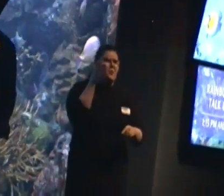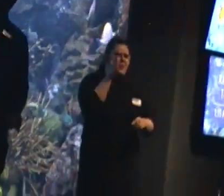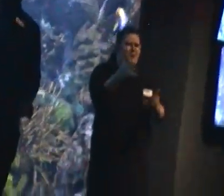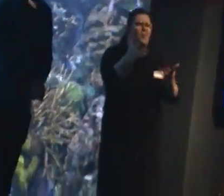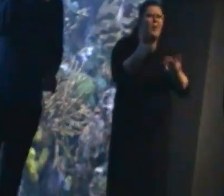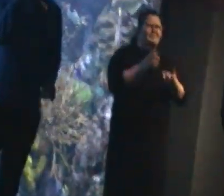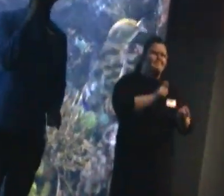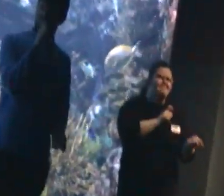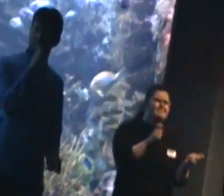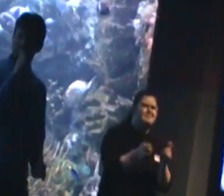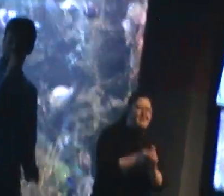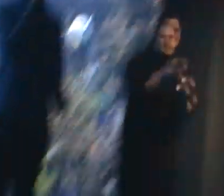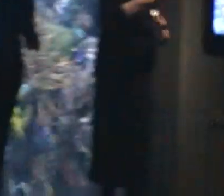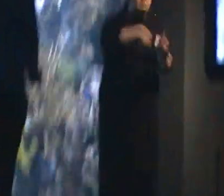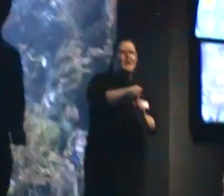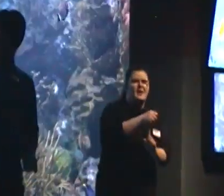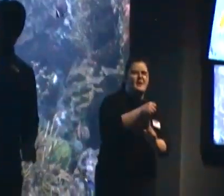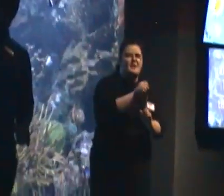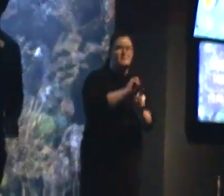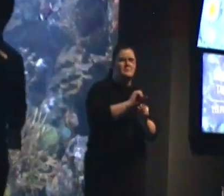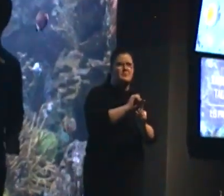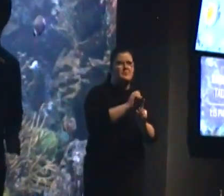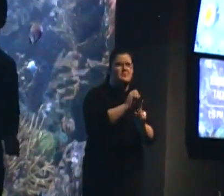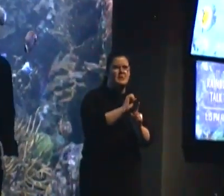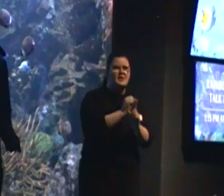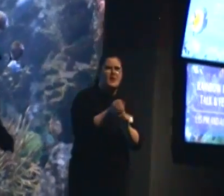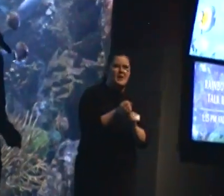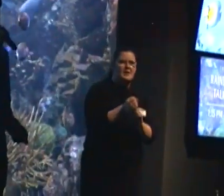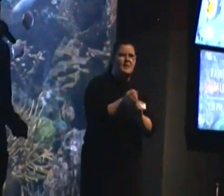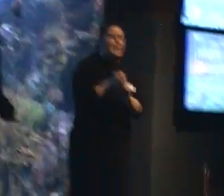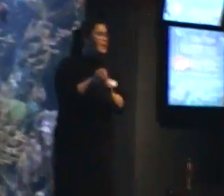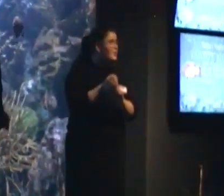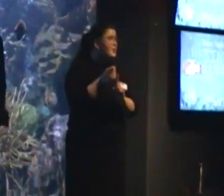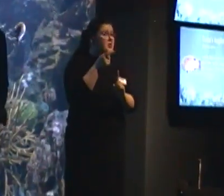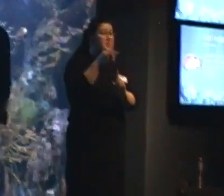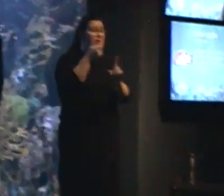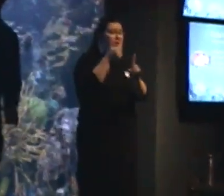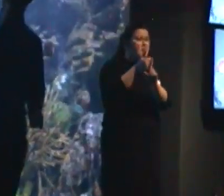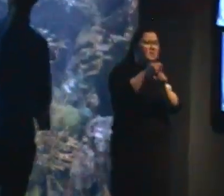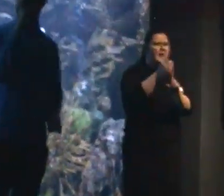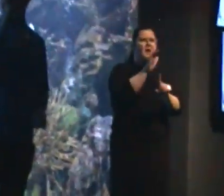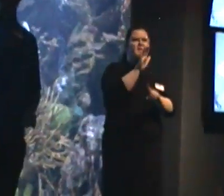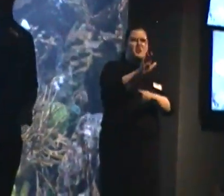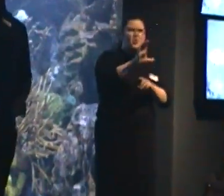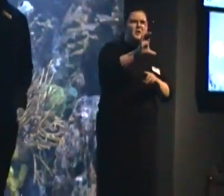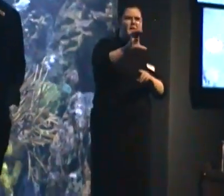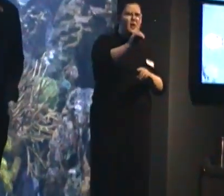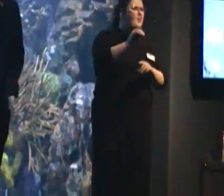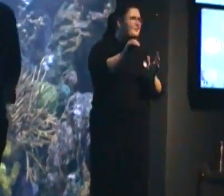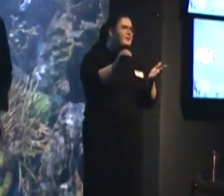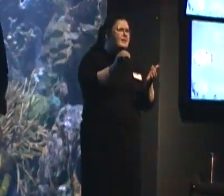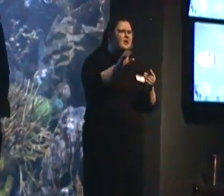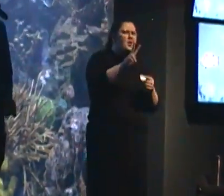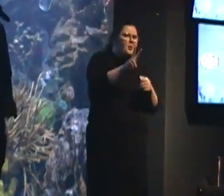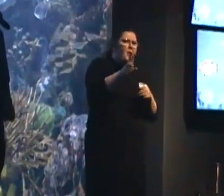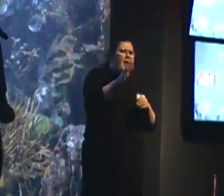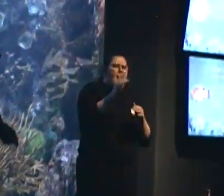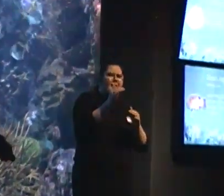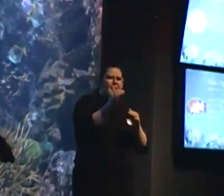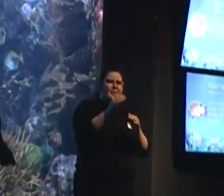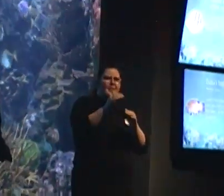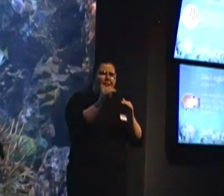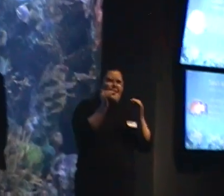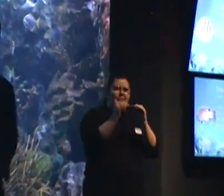changes. You can also do your best to lower your own personal carbon footprint, so walking more instead of driving, making more